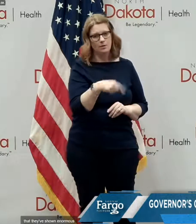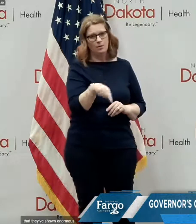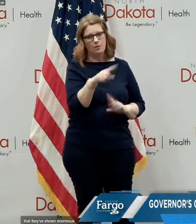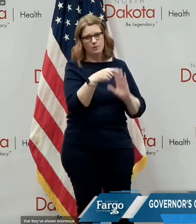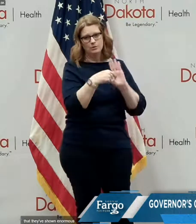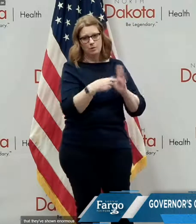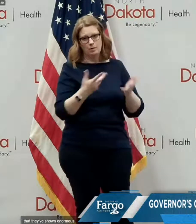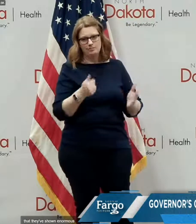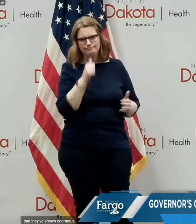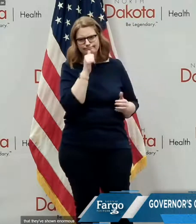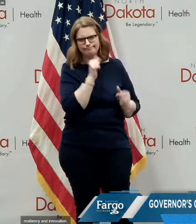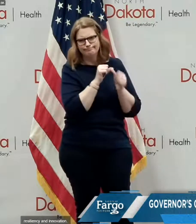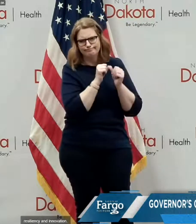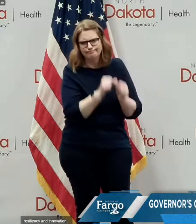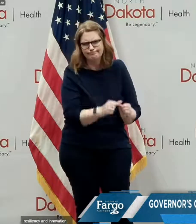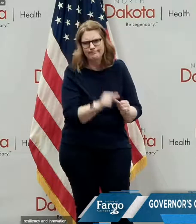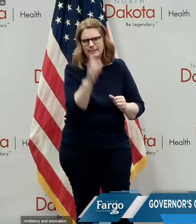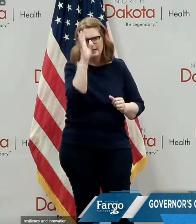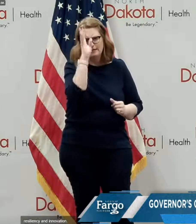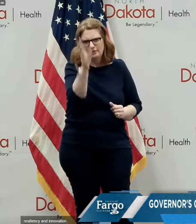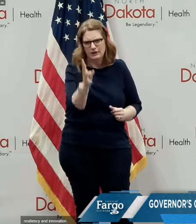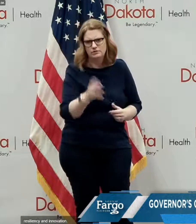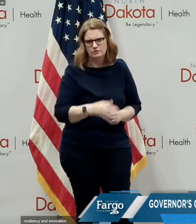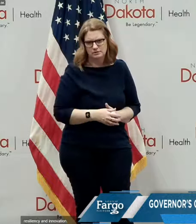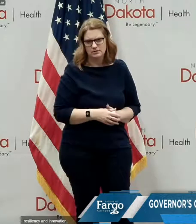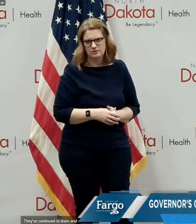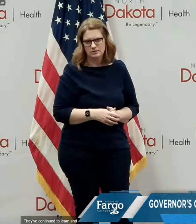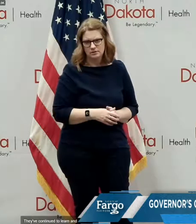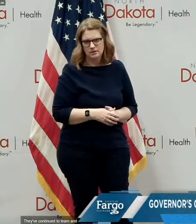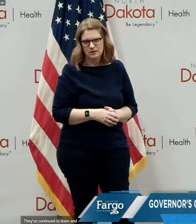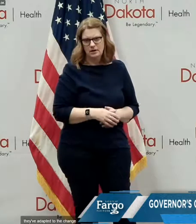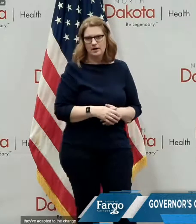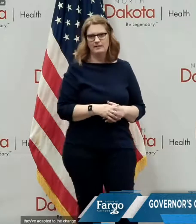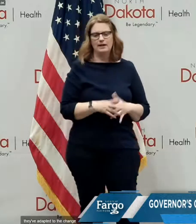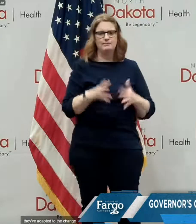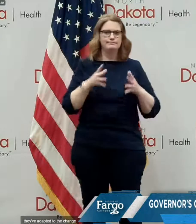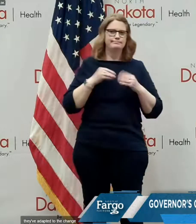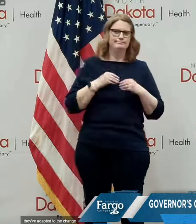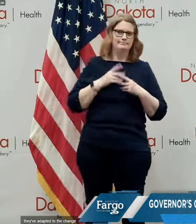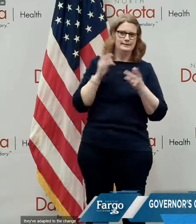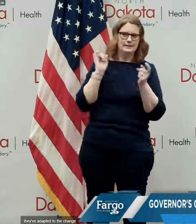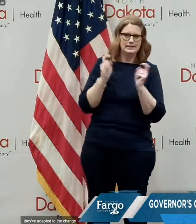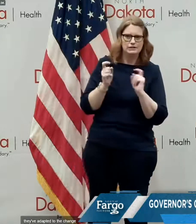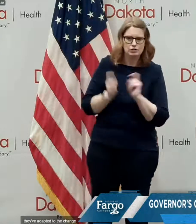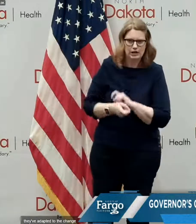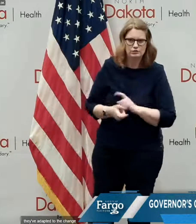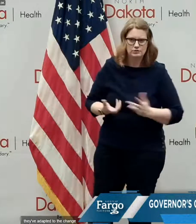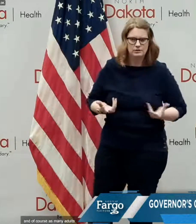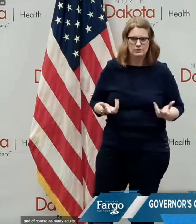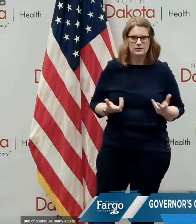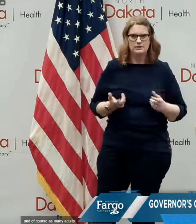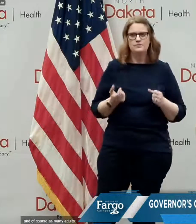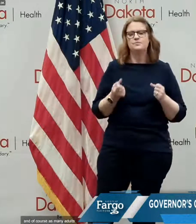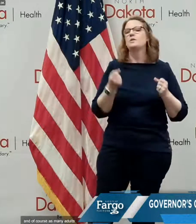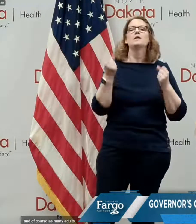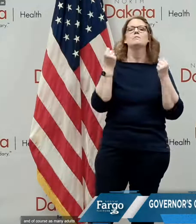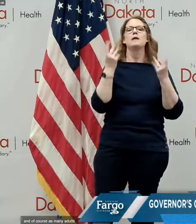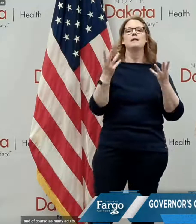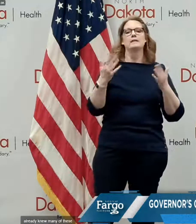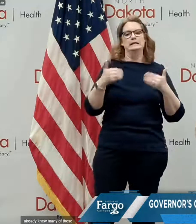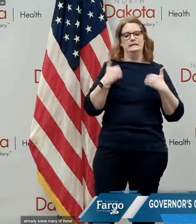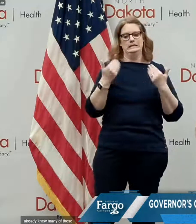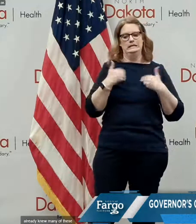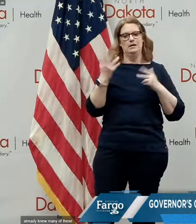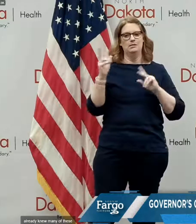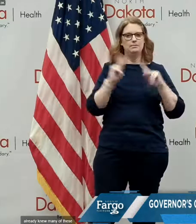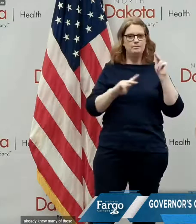innovation. They've continued to learn, and they've adapted to the change. And of course, as many adults already knew, many of these young people were